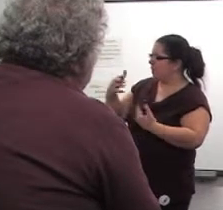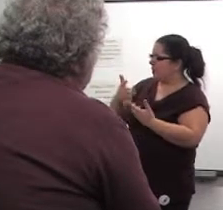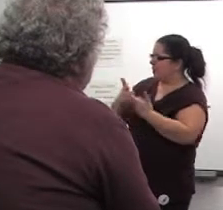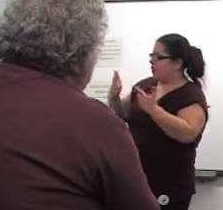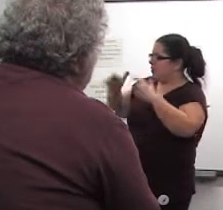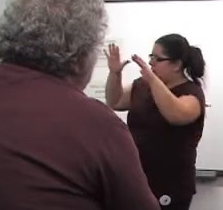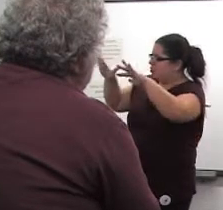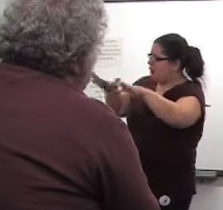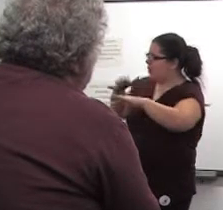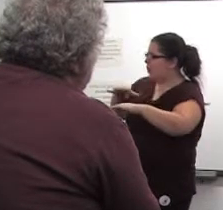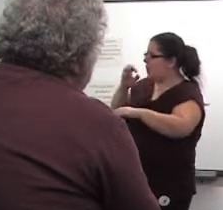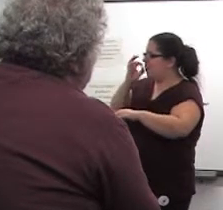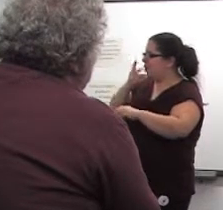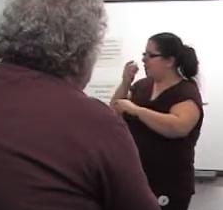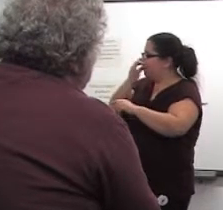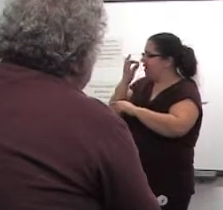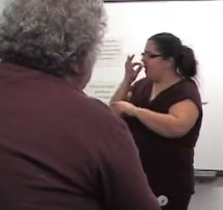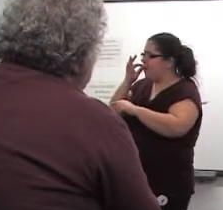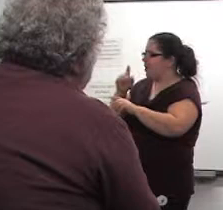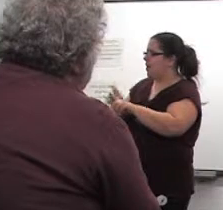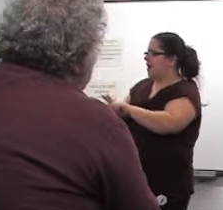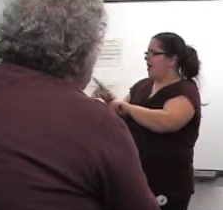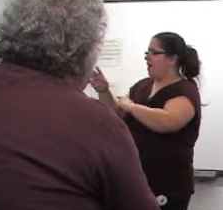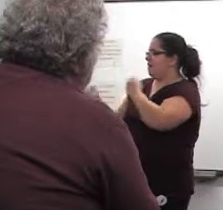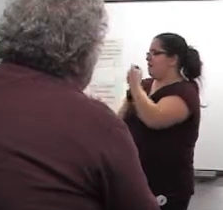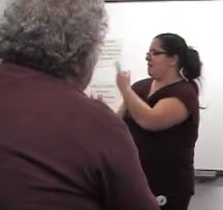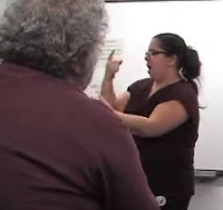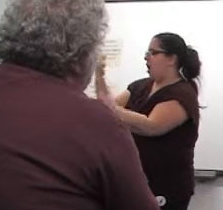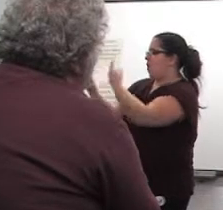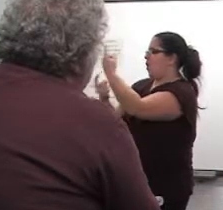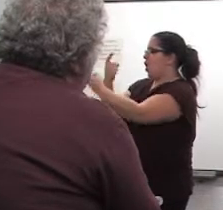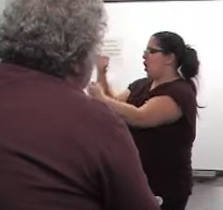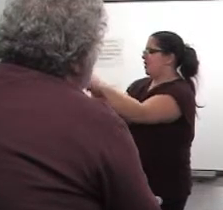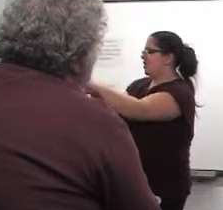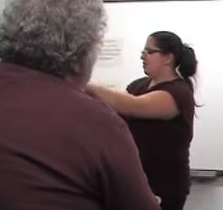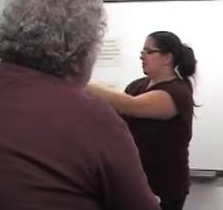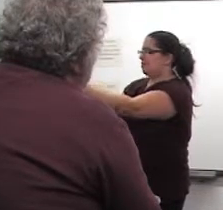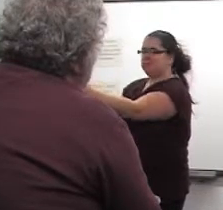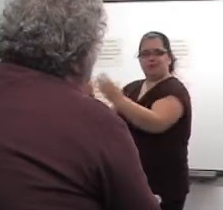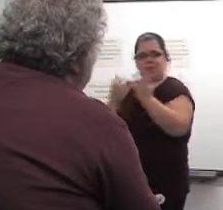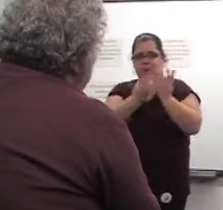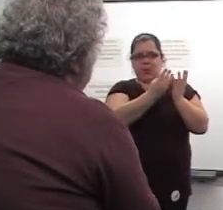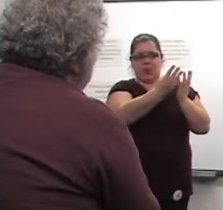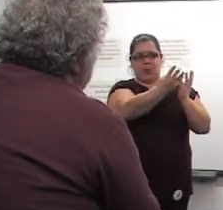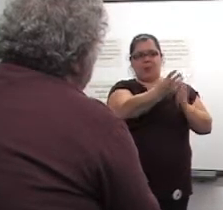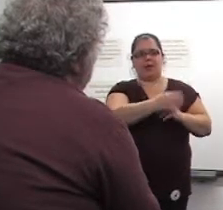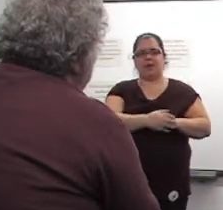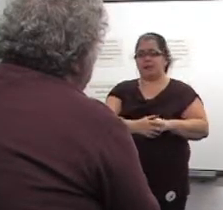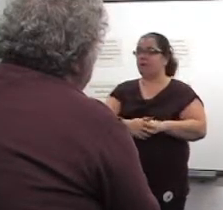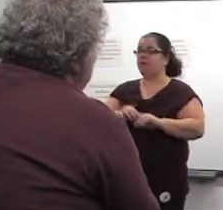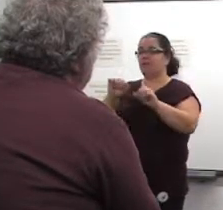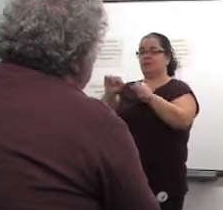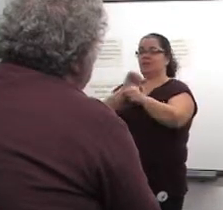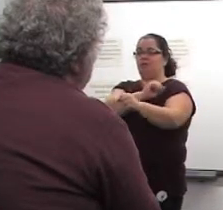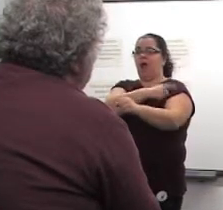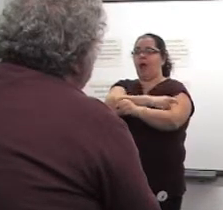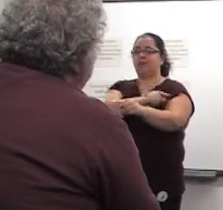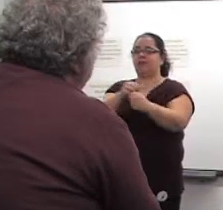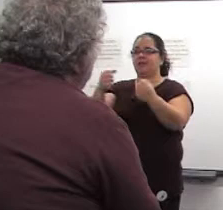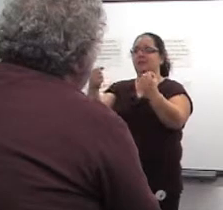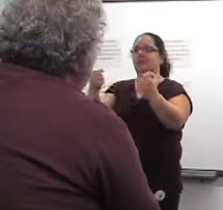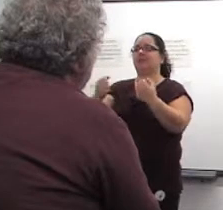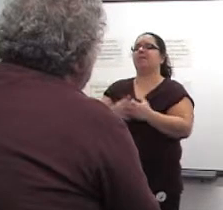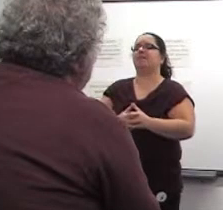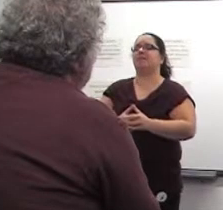maybe. It's like a fireworks display in the hedgerows round here." She was right. There